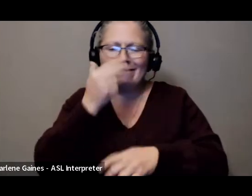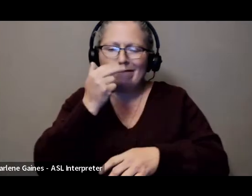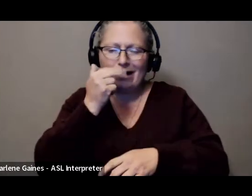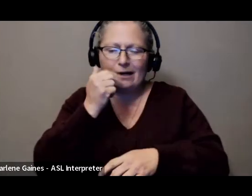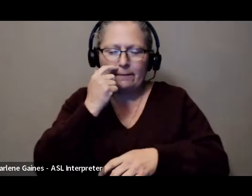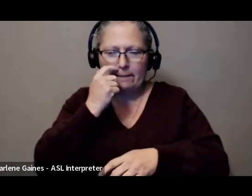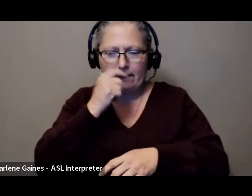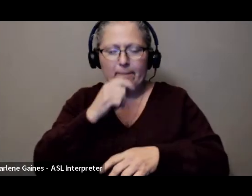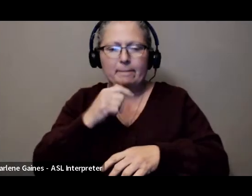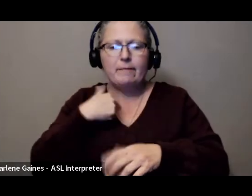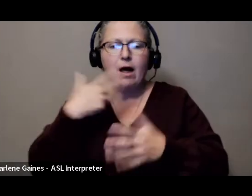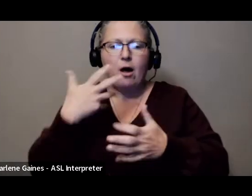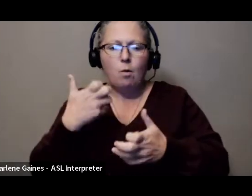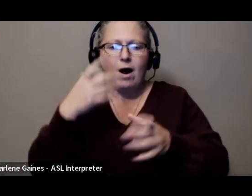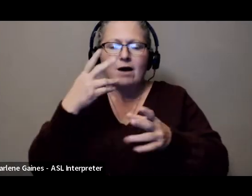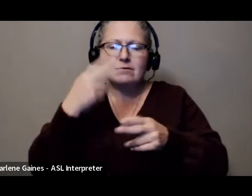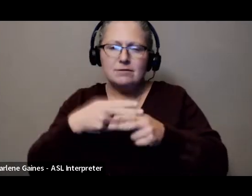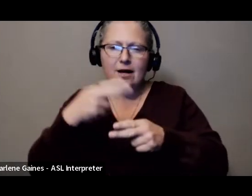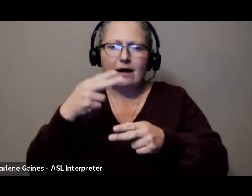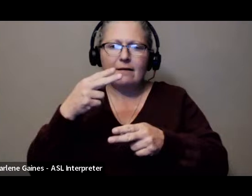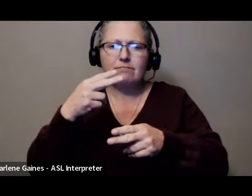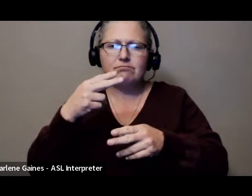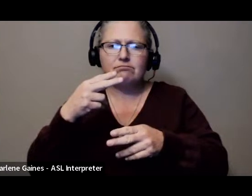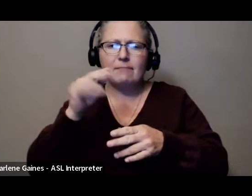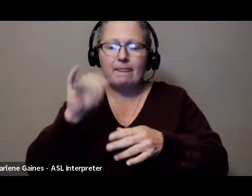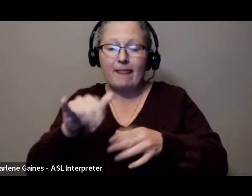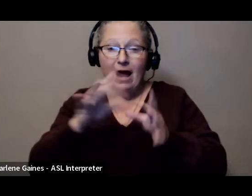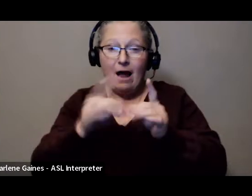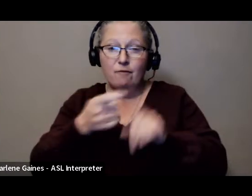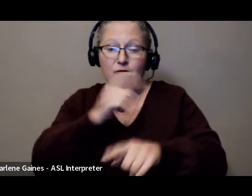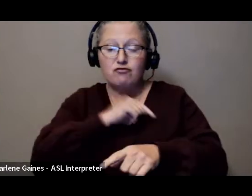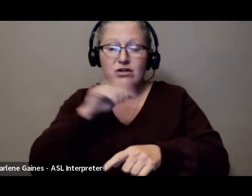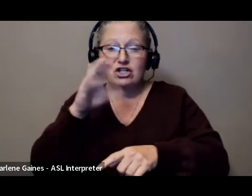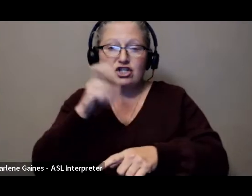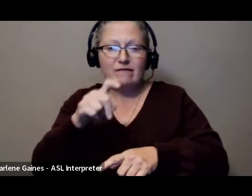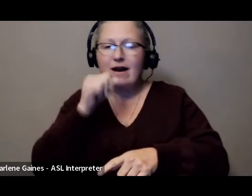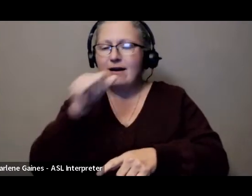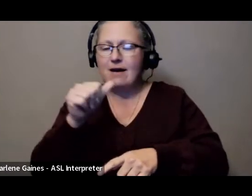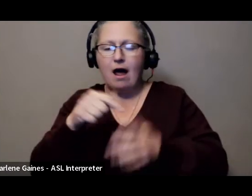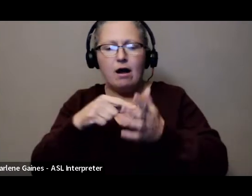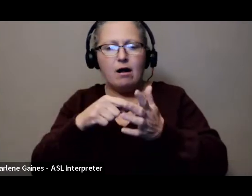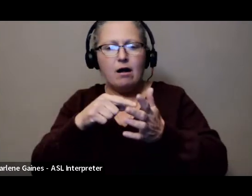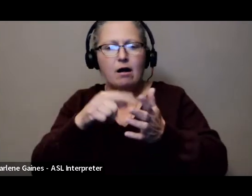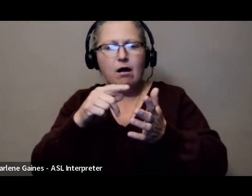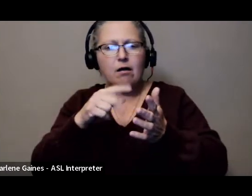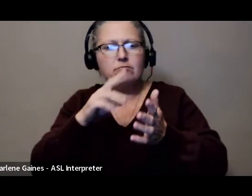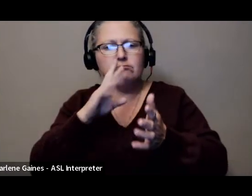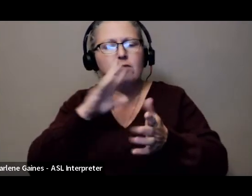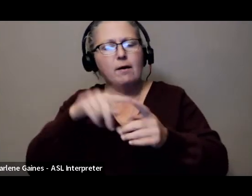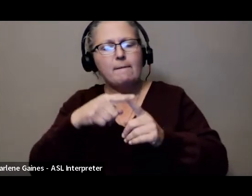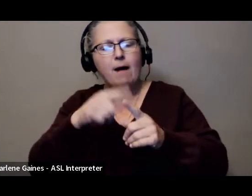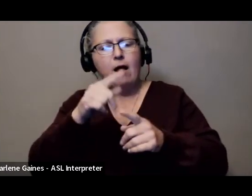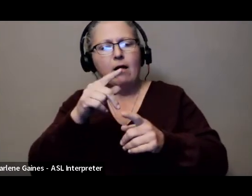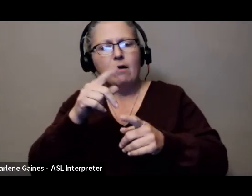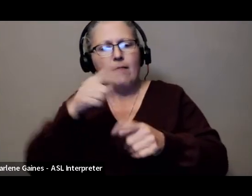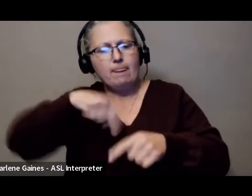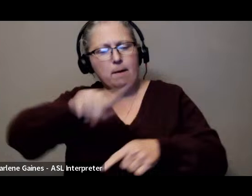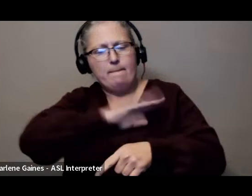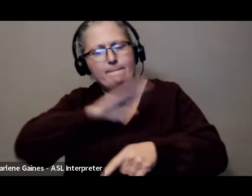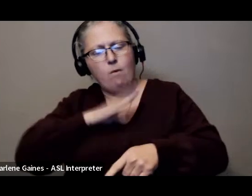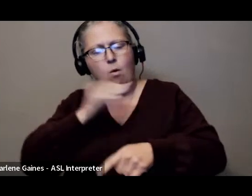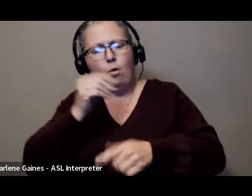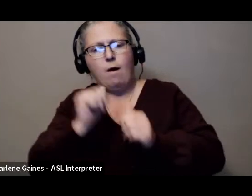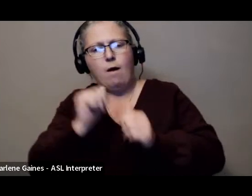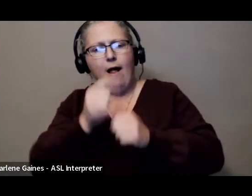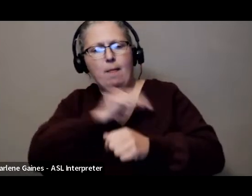funny. I want to state that this comment by Trustee Chavez does not reflect the position nor the sentiments of this Board of